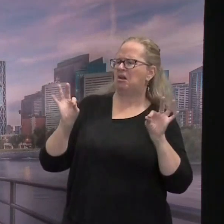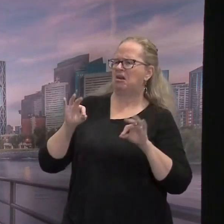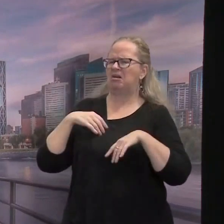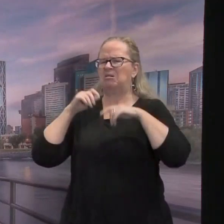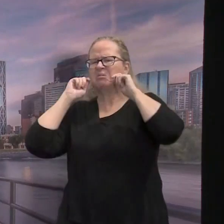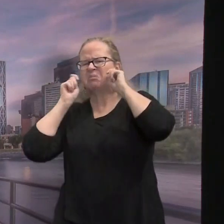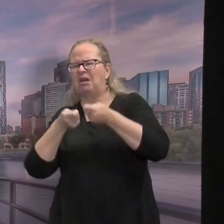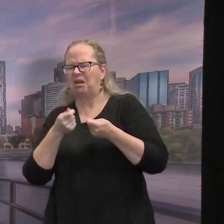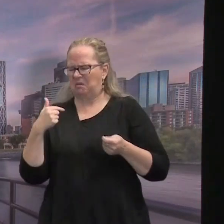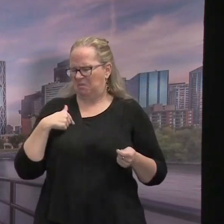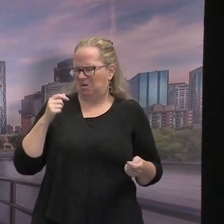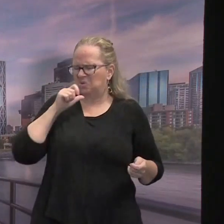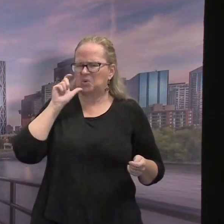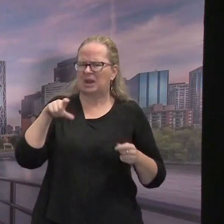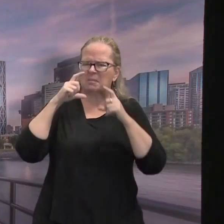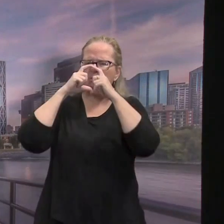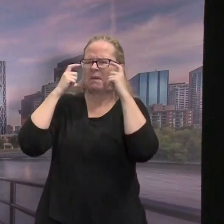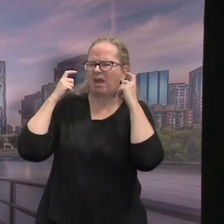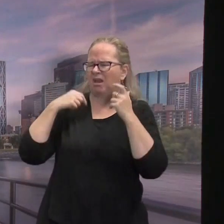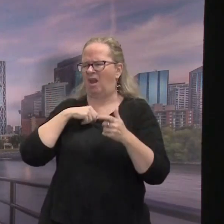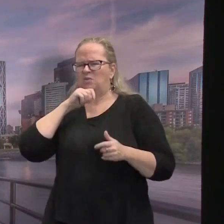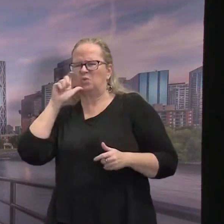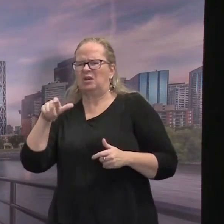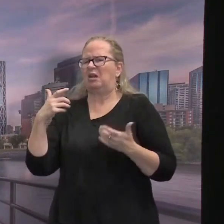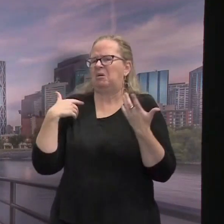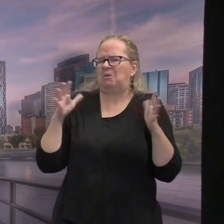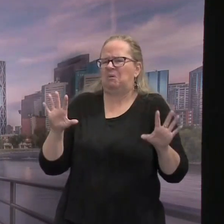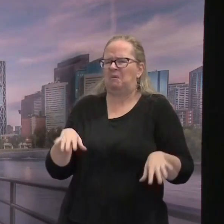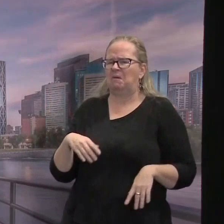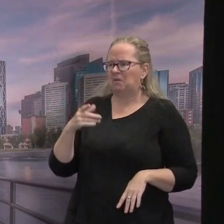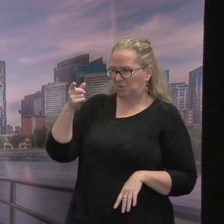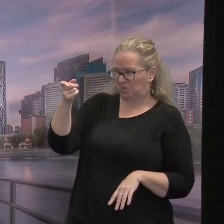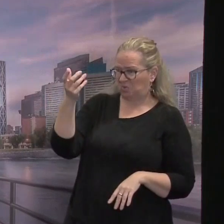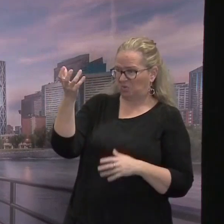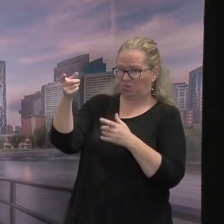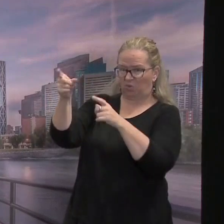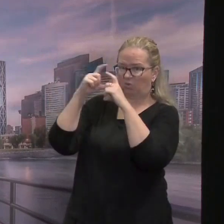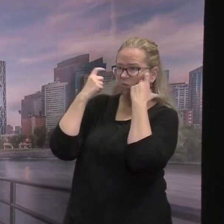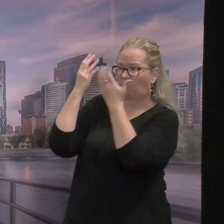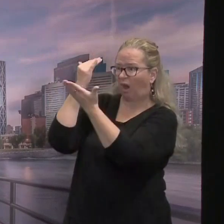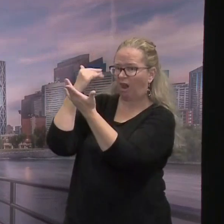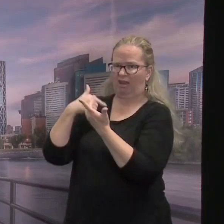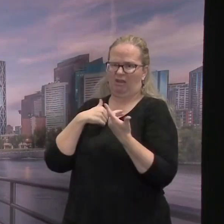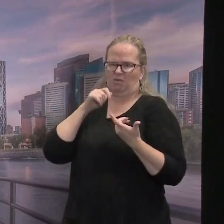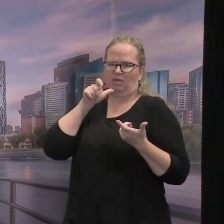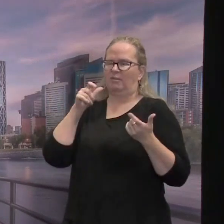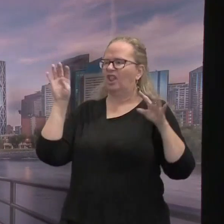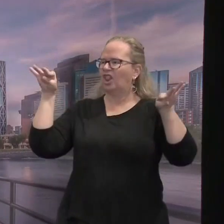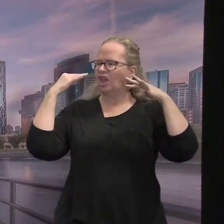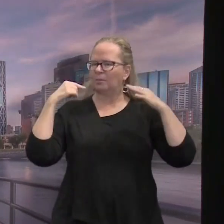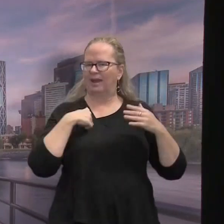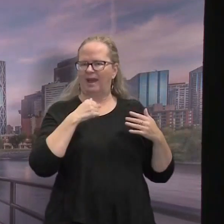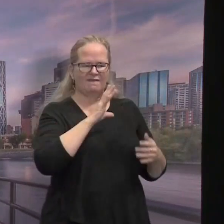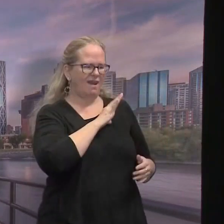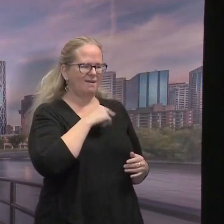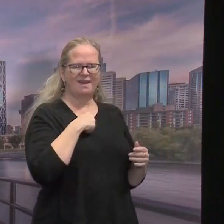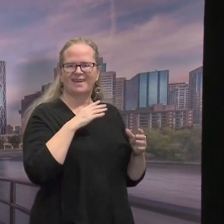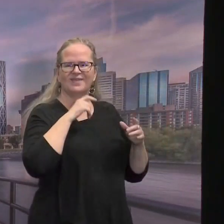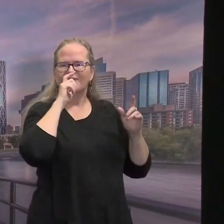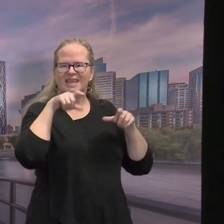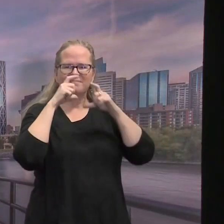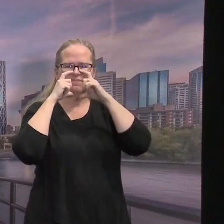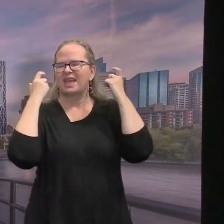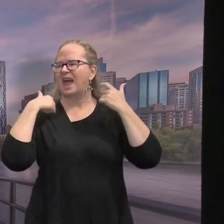think you'll be able to convince other people to do it. You're doing it because you're getting a thrill out of it. You're doing it because you think, look at me, I'm so cool, I'm speaking out against the